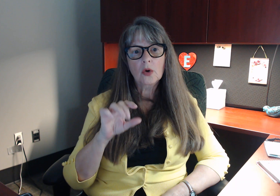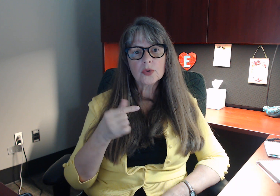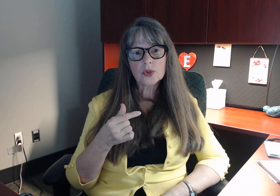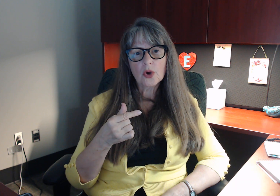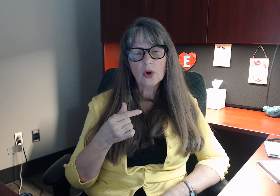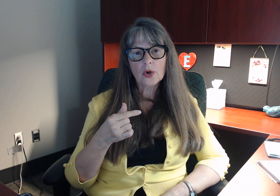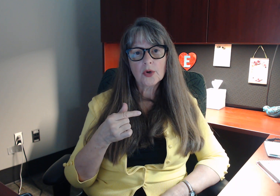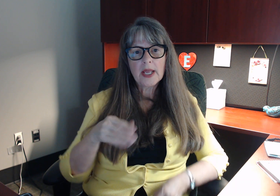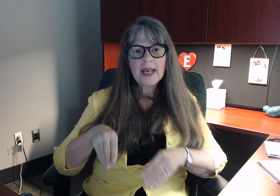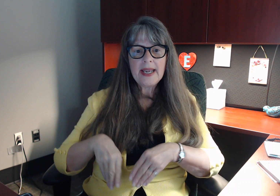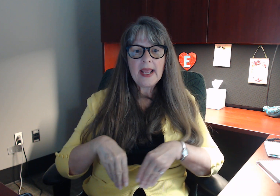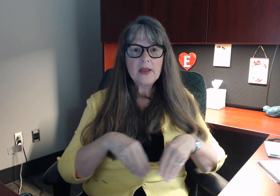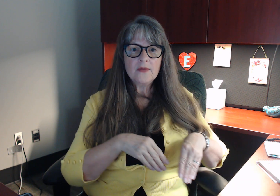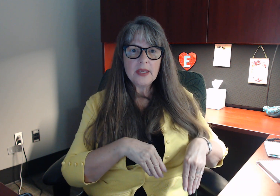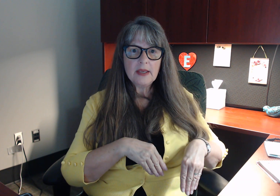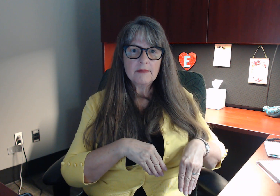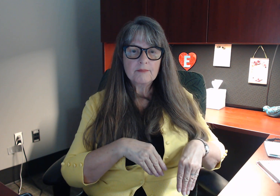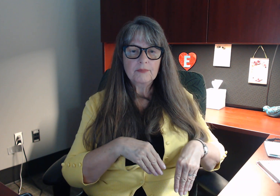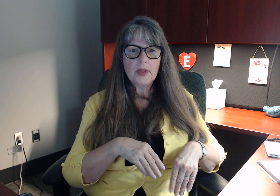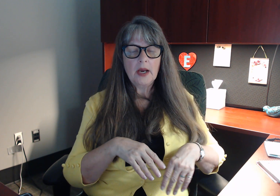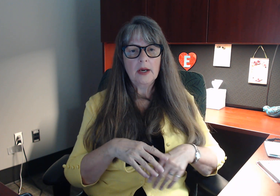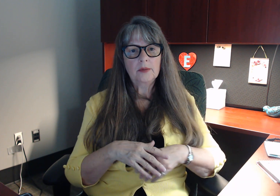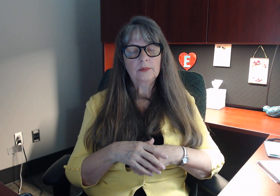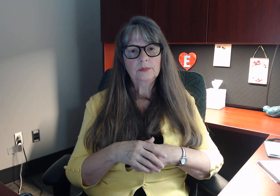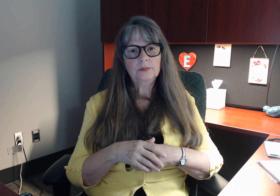Coast Guard, Navy. Um,